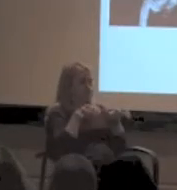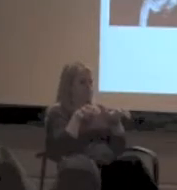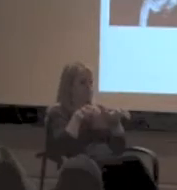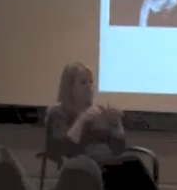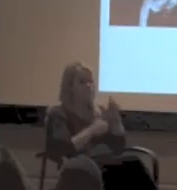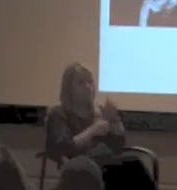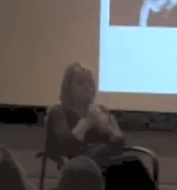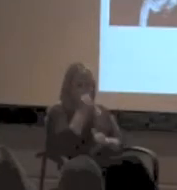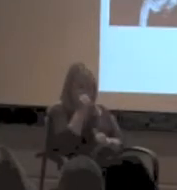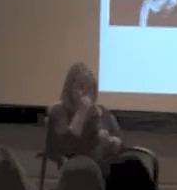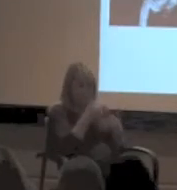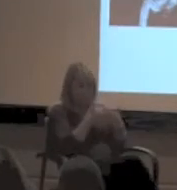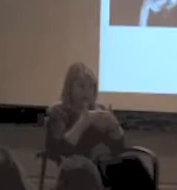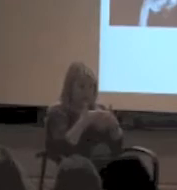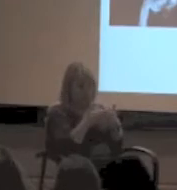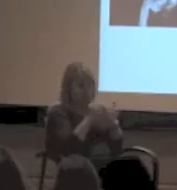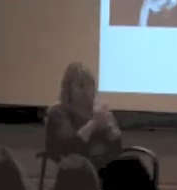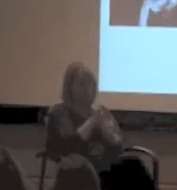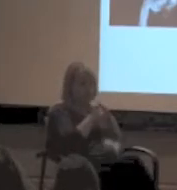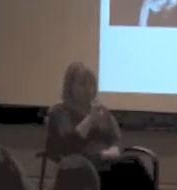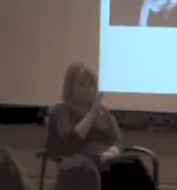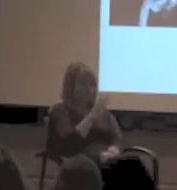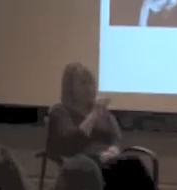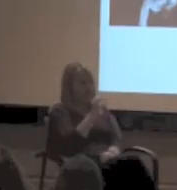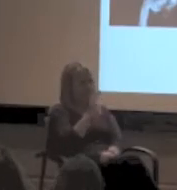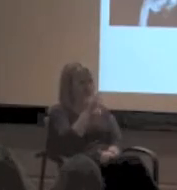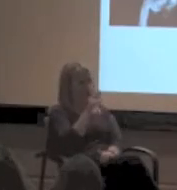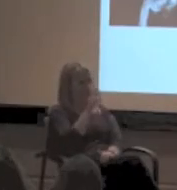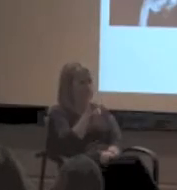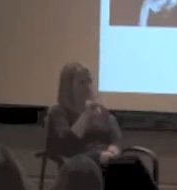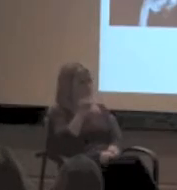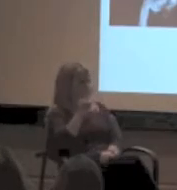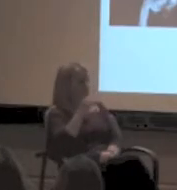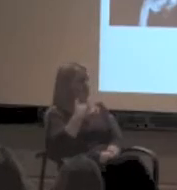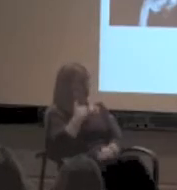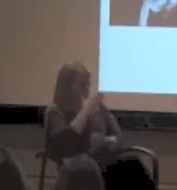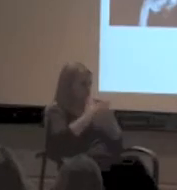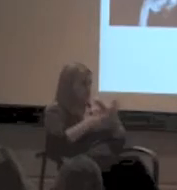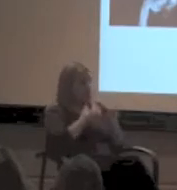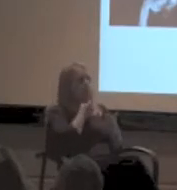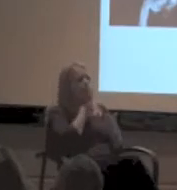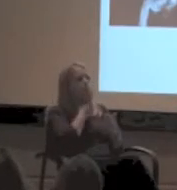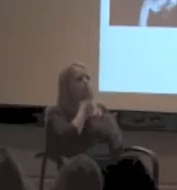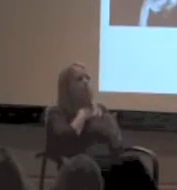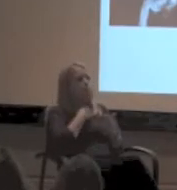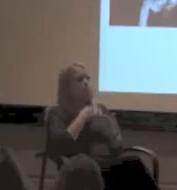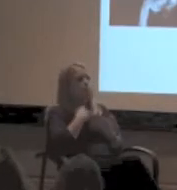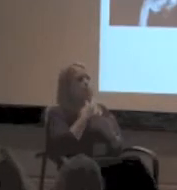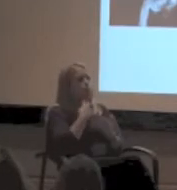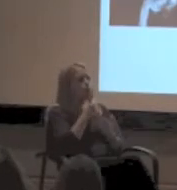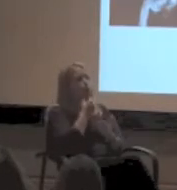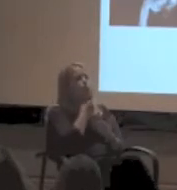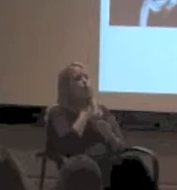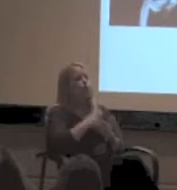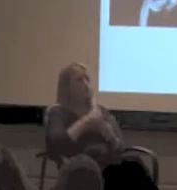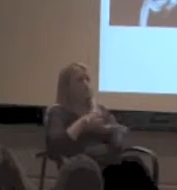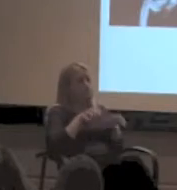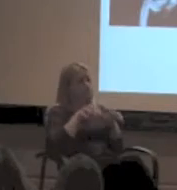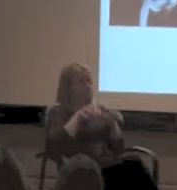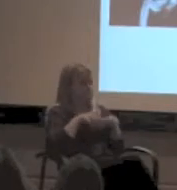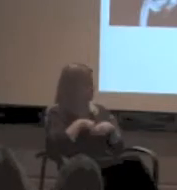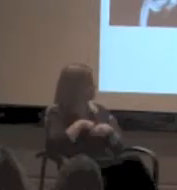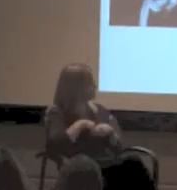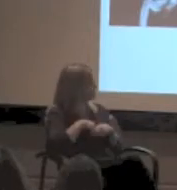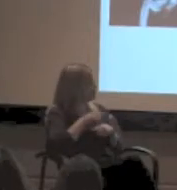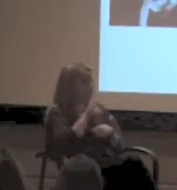babies with spina bifida and Chiari II have some degree of vocal cord paresis. Older children,